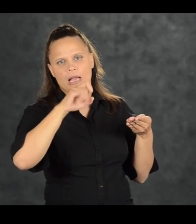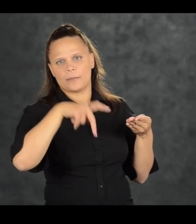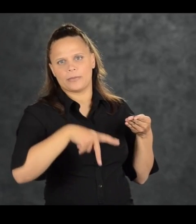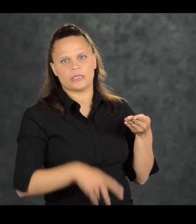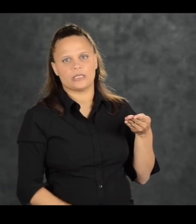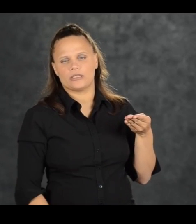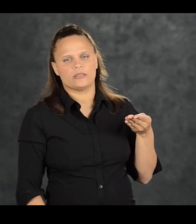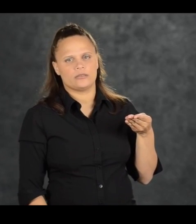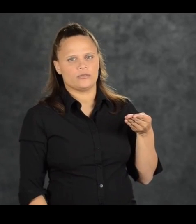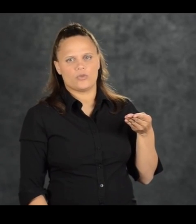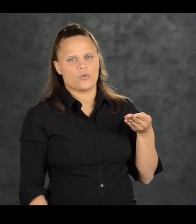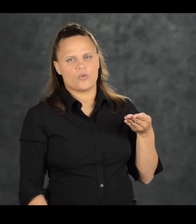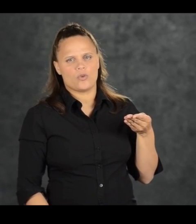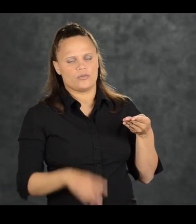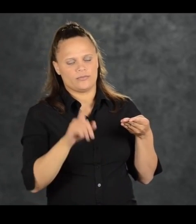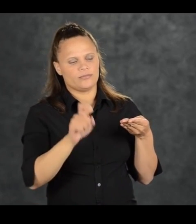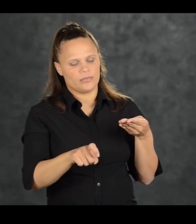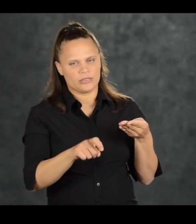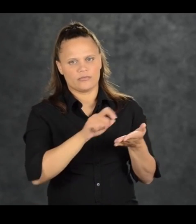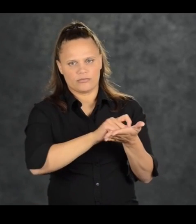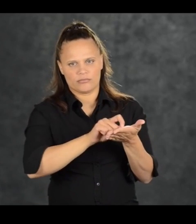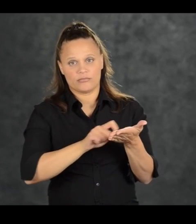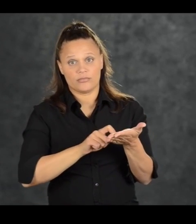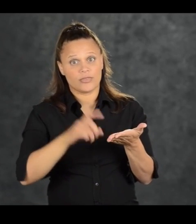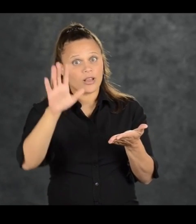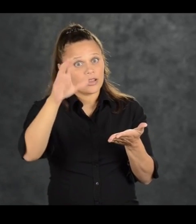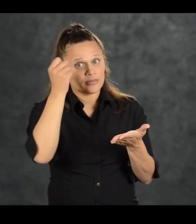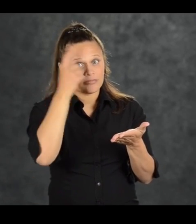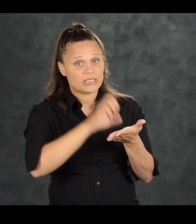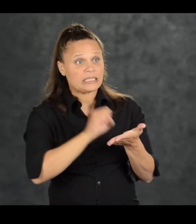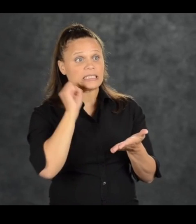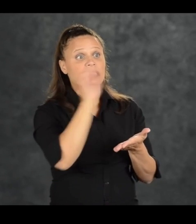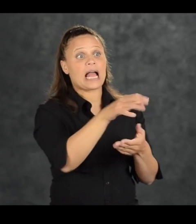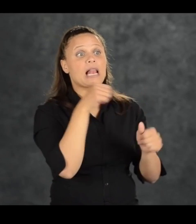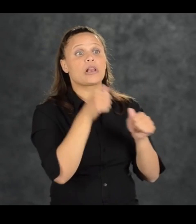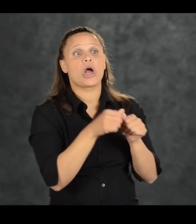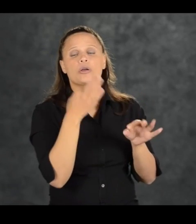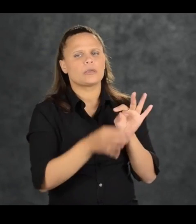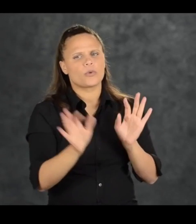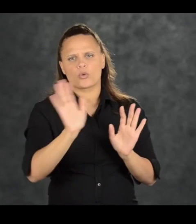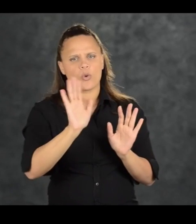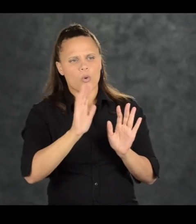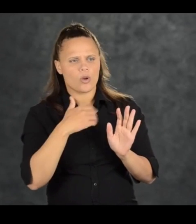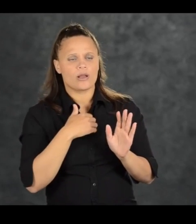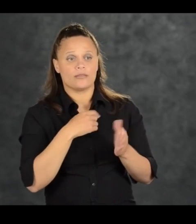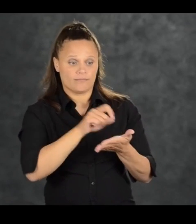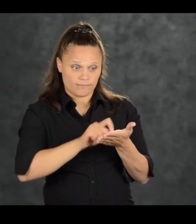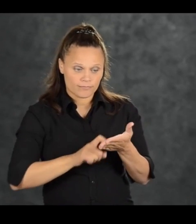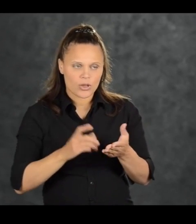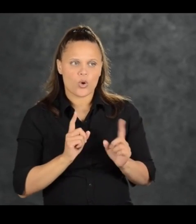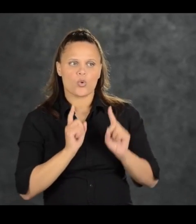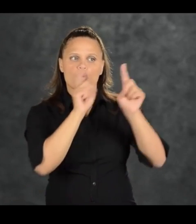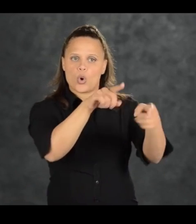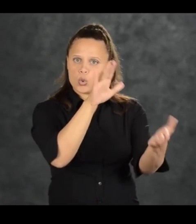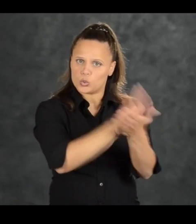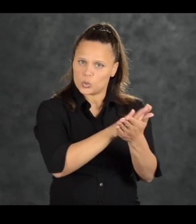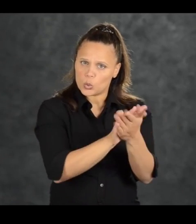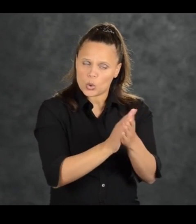So if you are received an IEP and you disagree with it, don't call. Don't go in